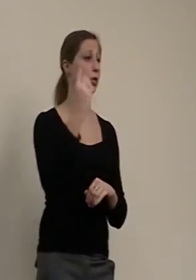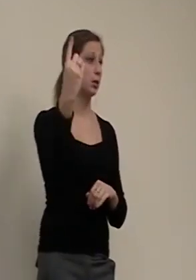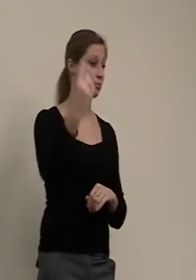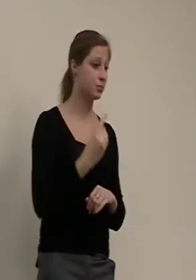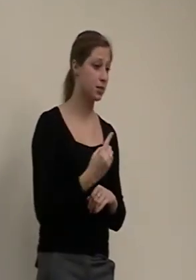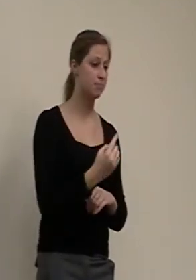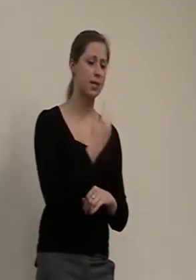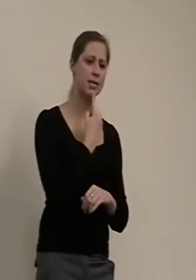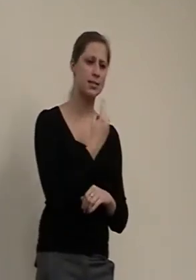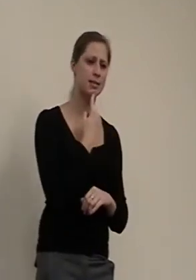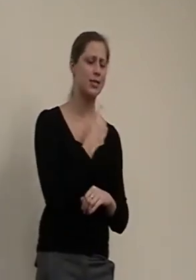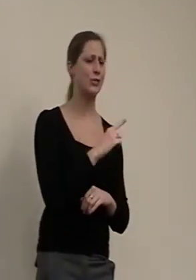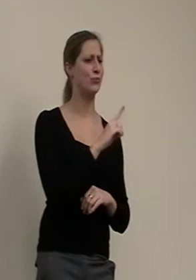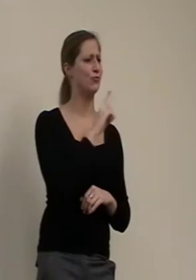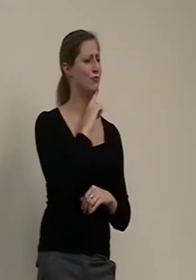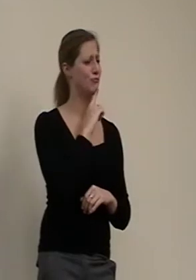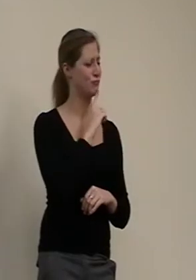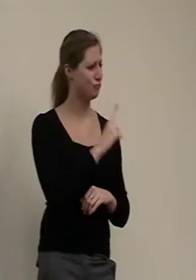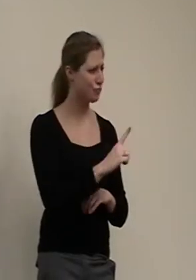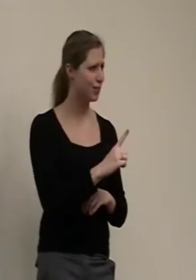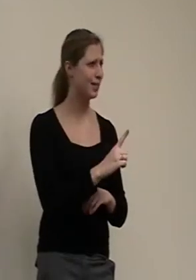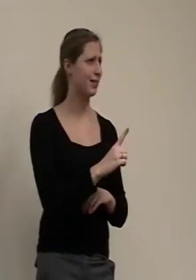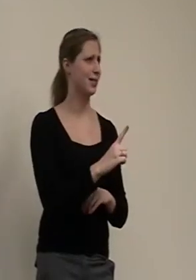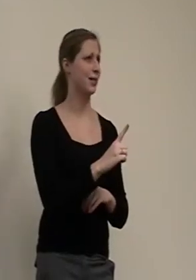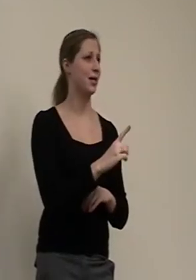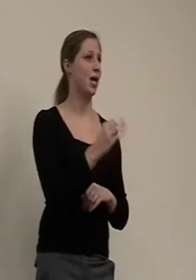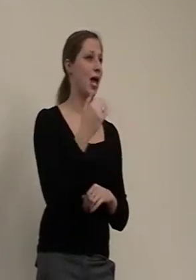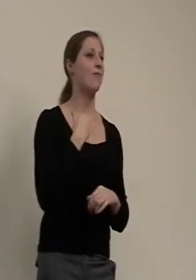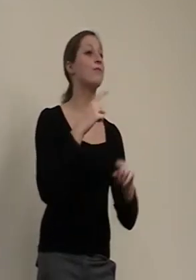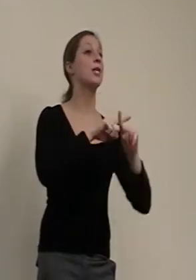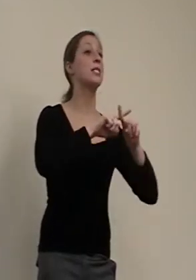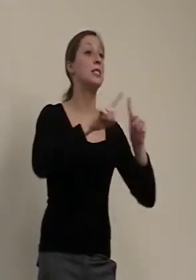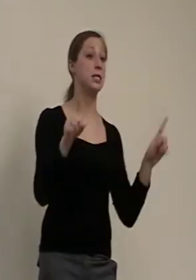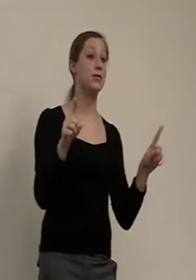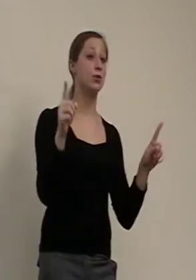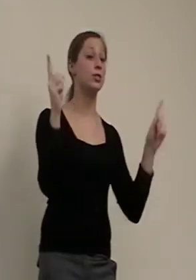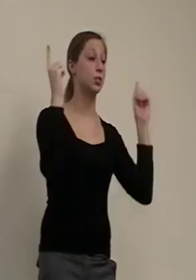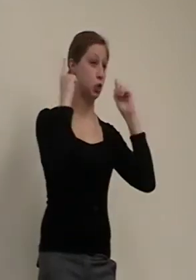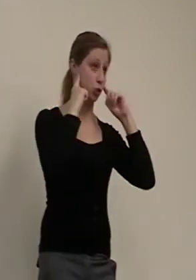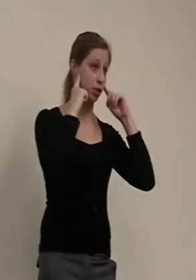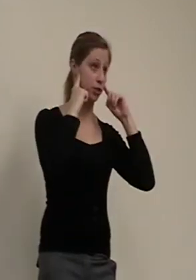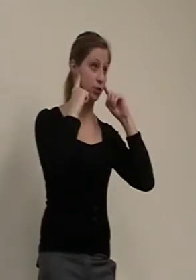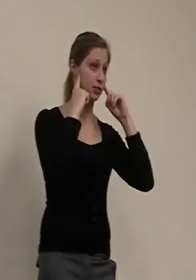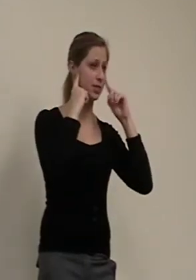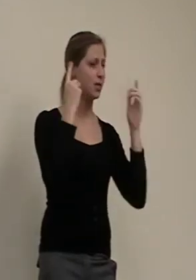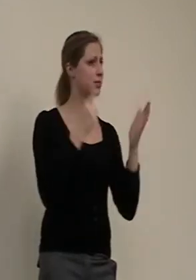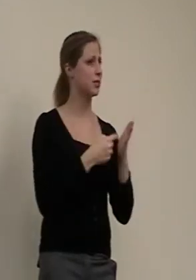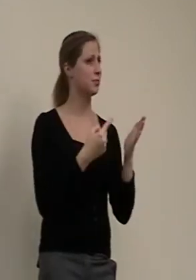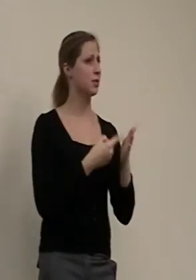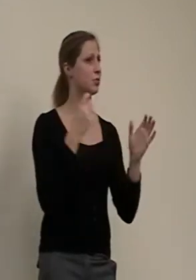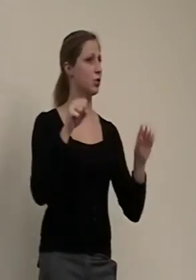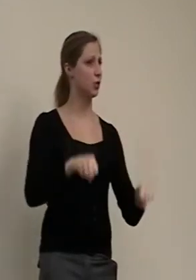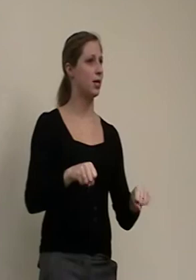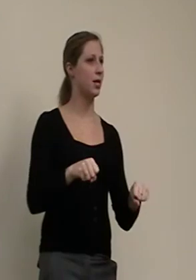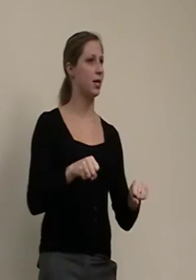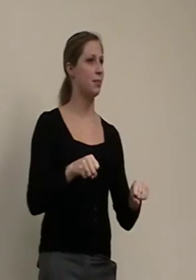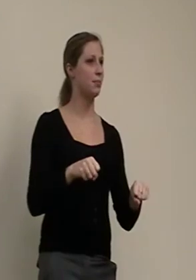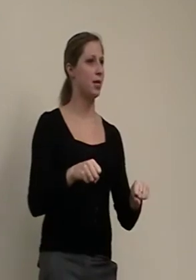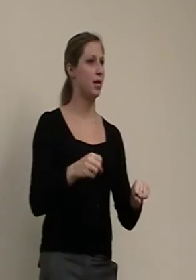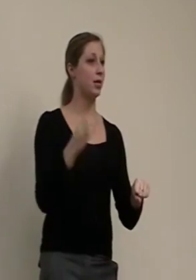they have a difference between their ears, there could be some indications there that maybe they have a tumor that